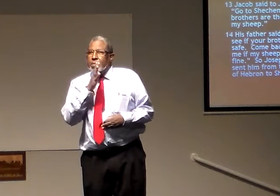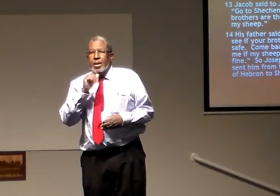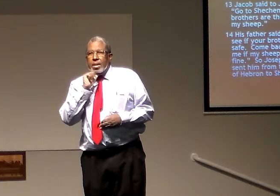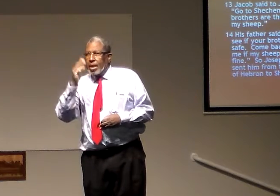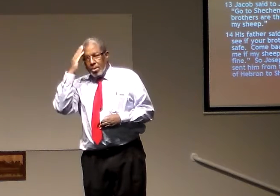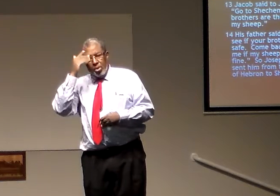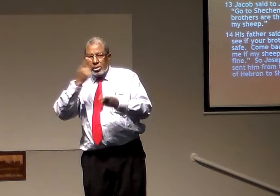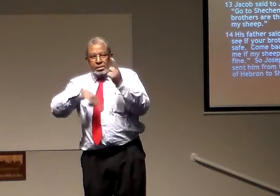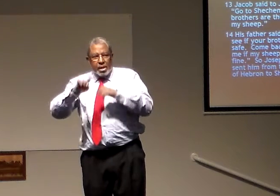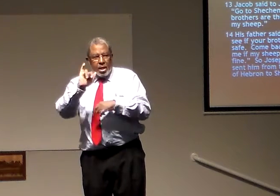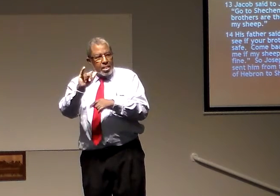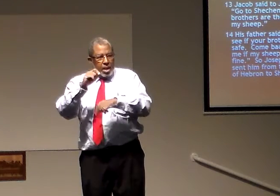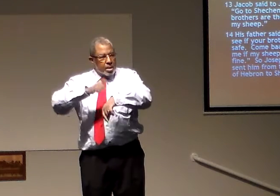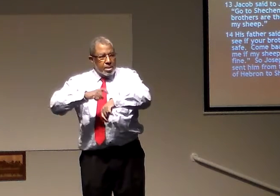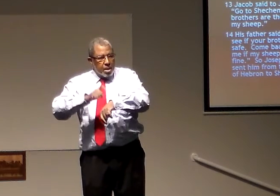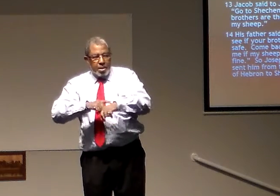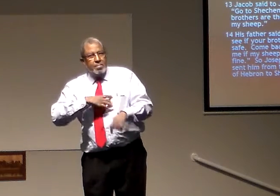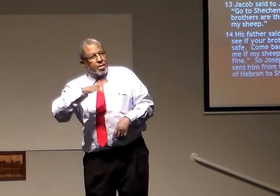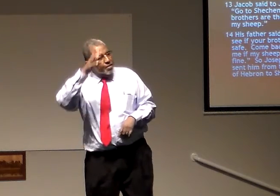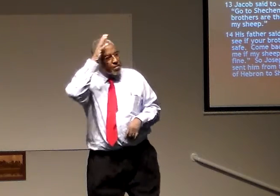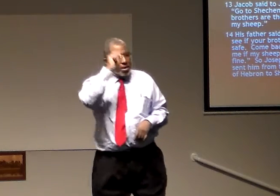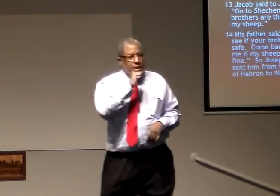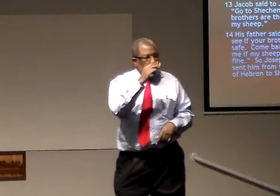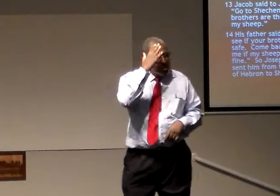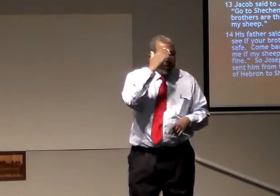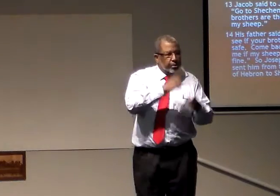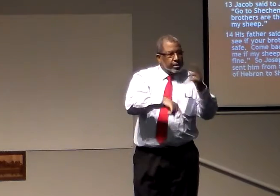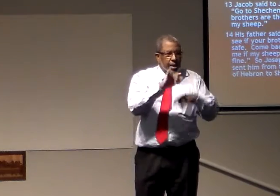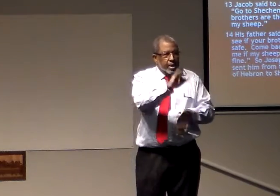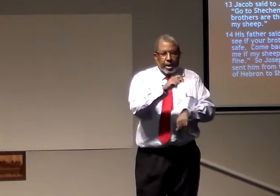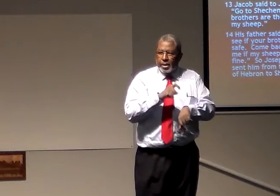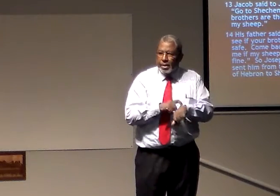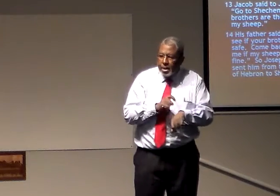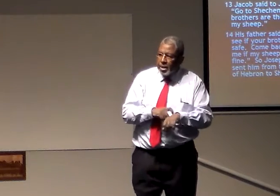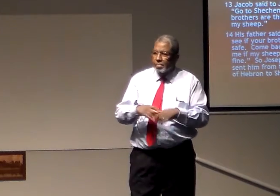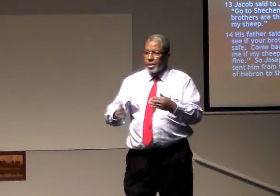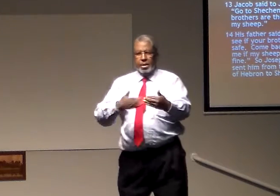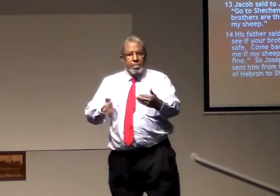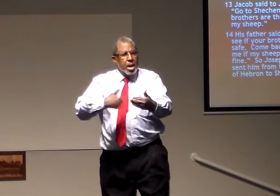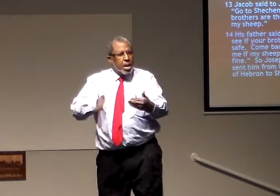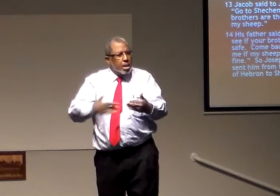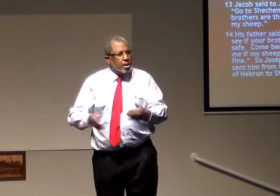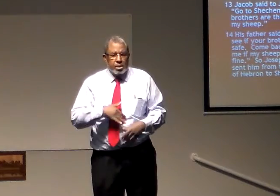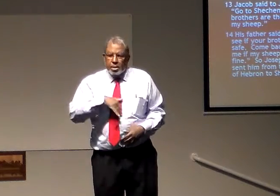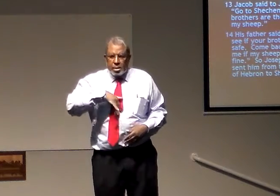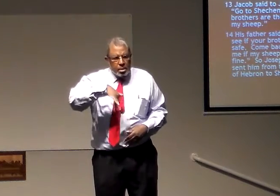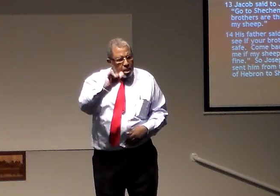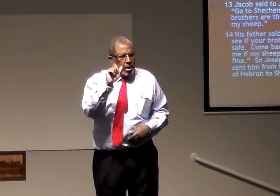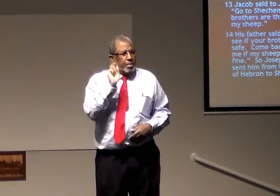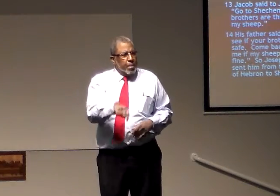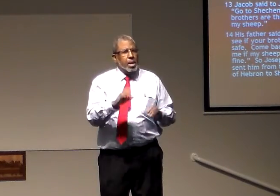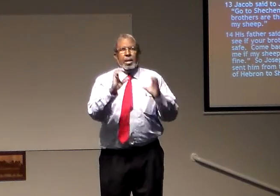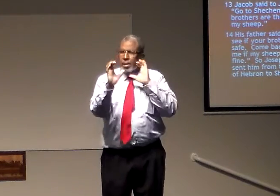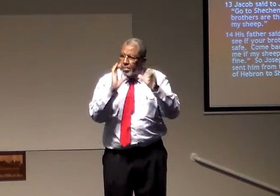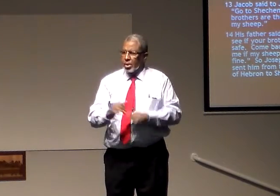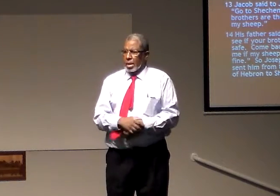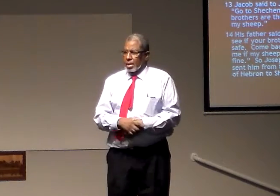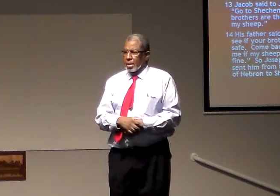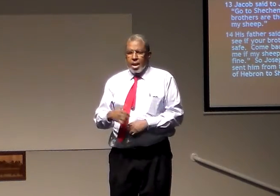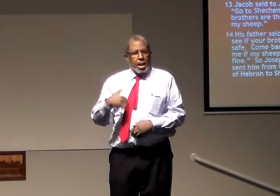Funny. My mom and my dad don't even know how to sign that time. They don't even know how to sign that time either. It doesn't matter. It doesn't matter. They must